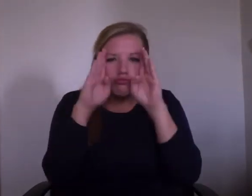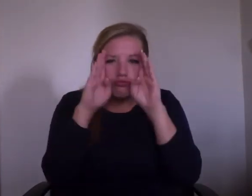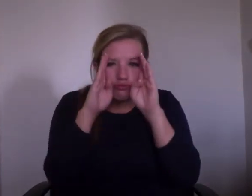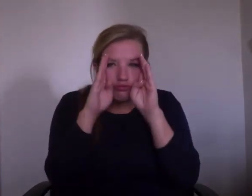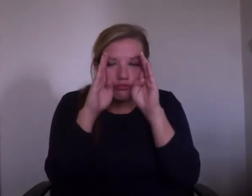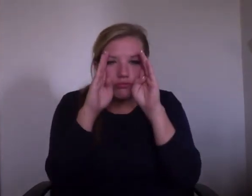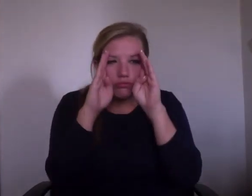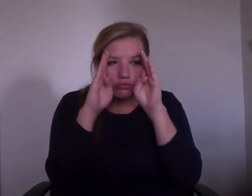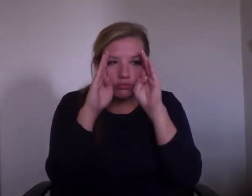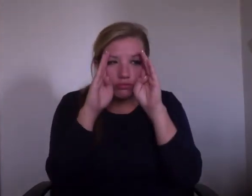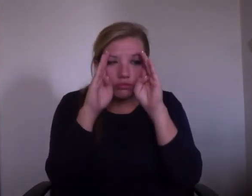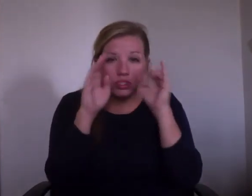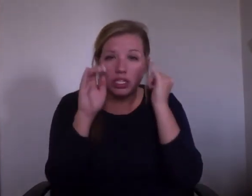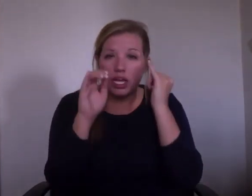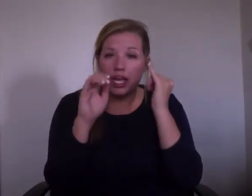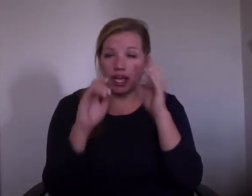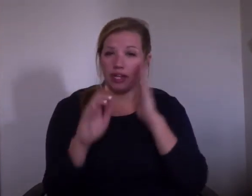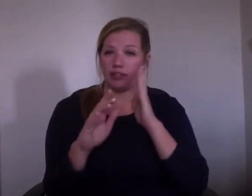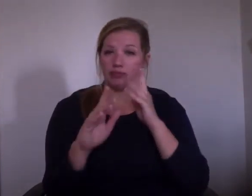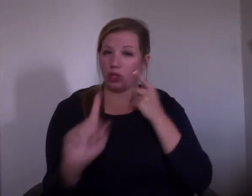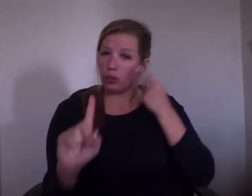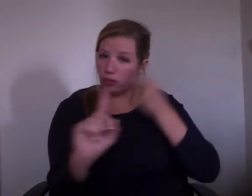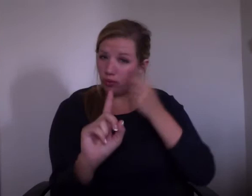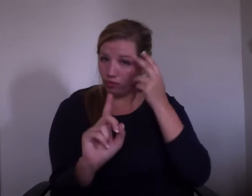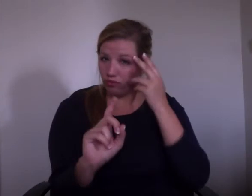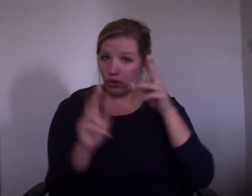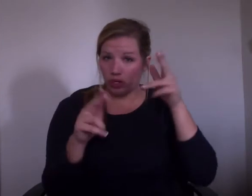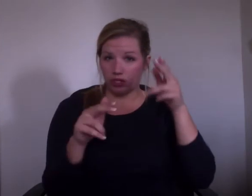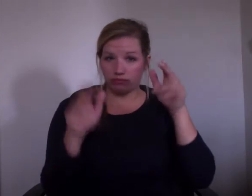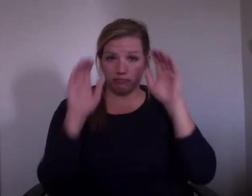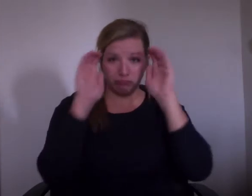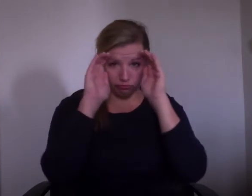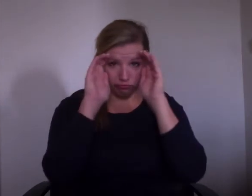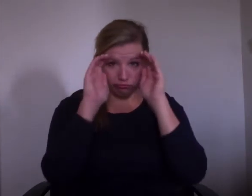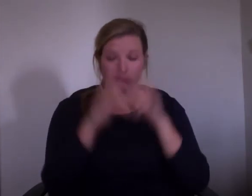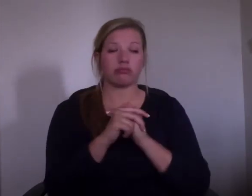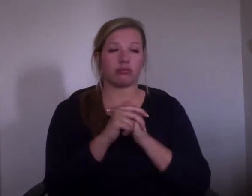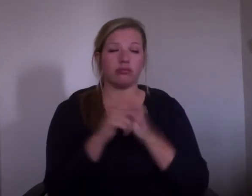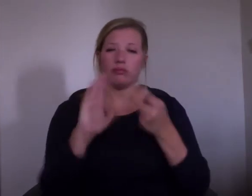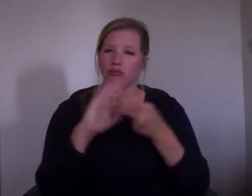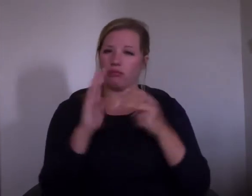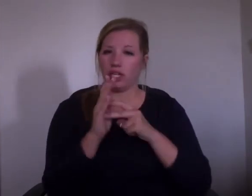eyes. The idea is to keep that horse focused only on what's in front of it.